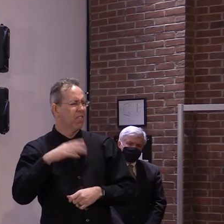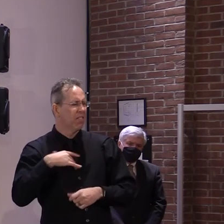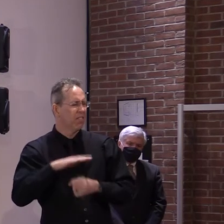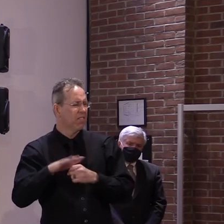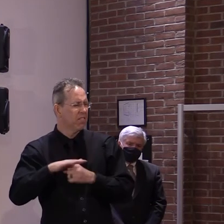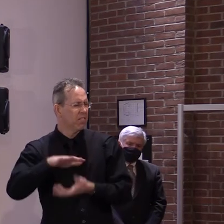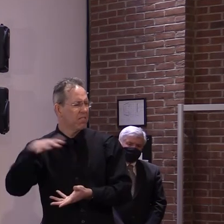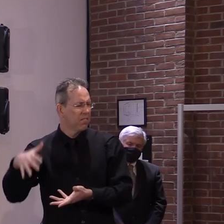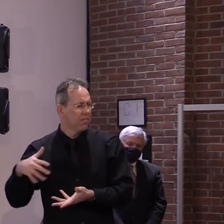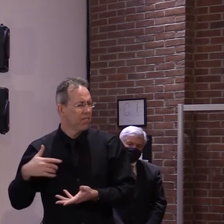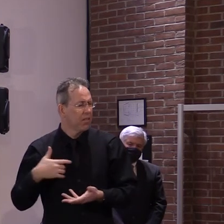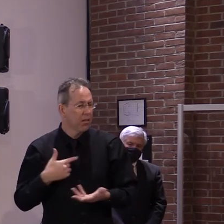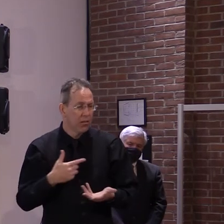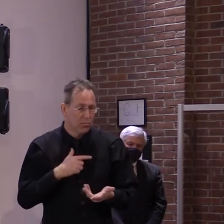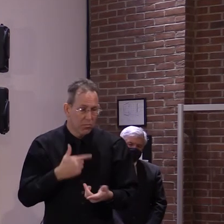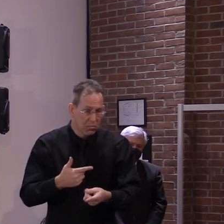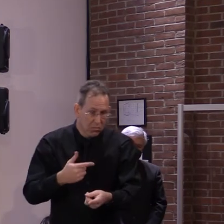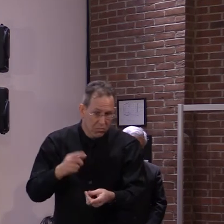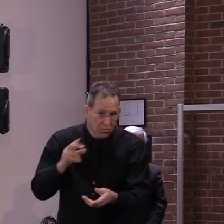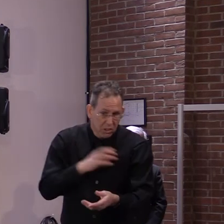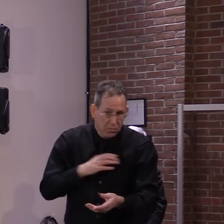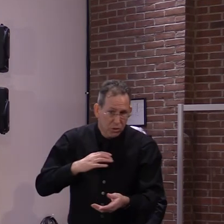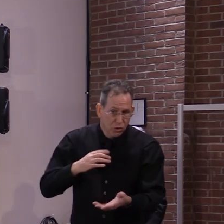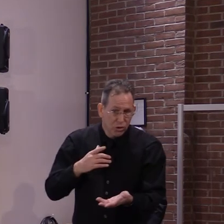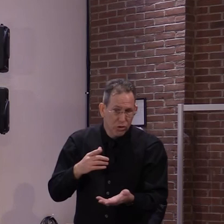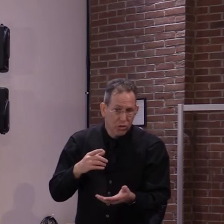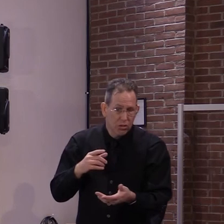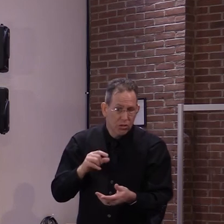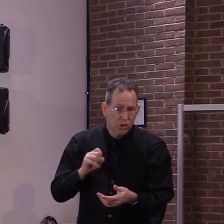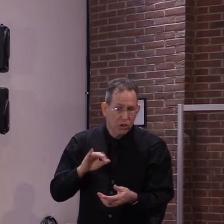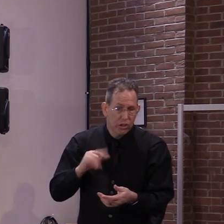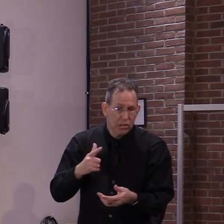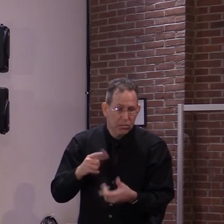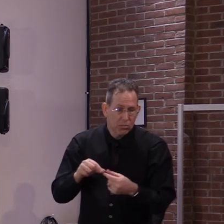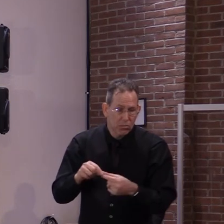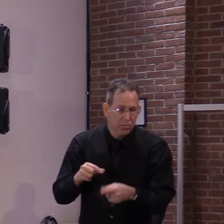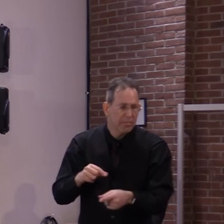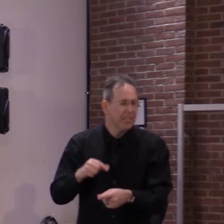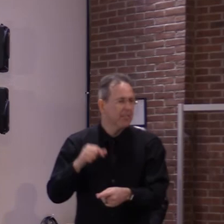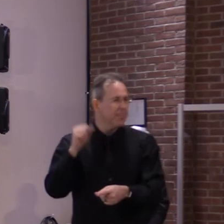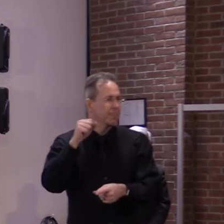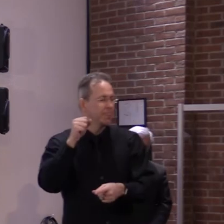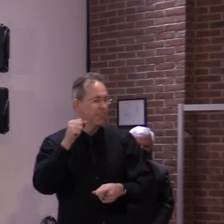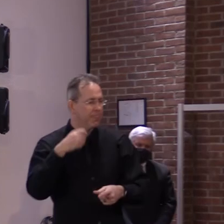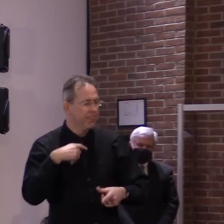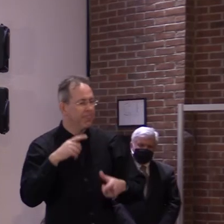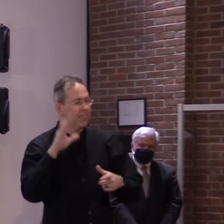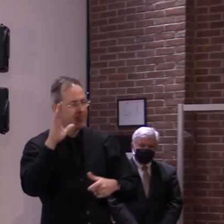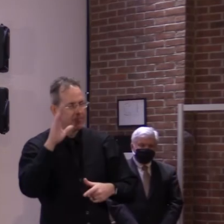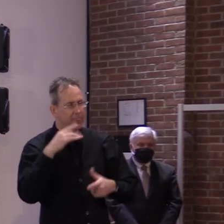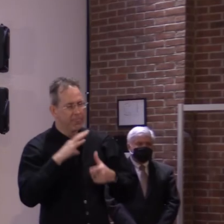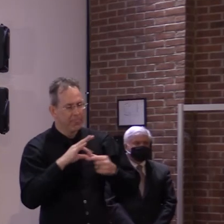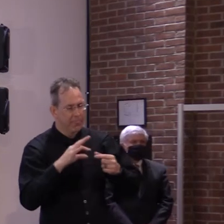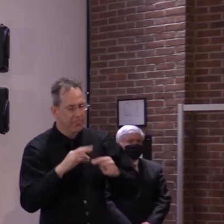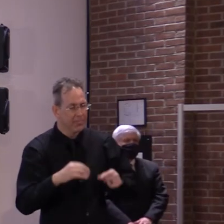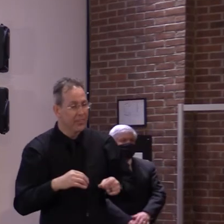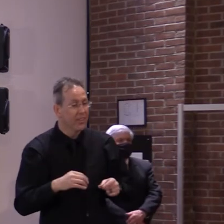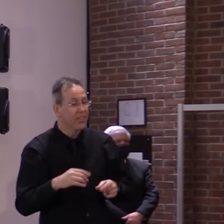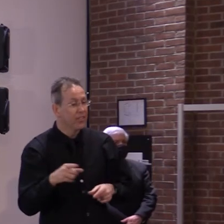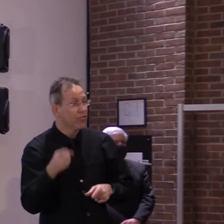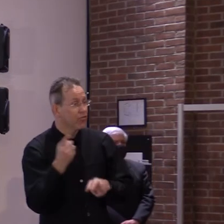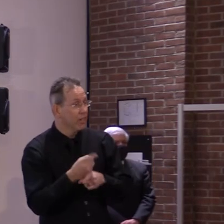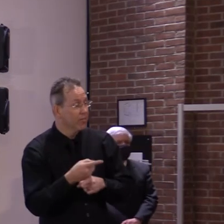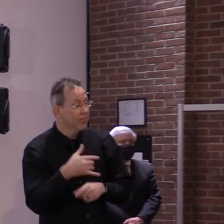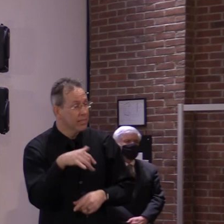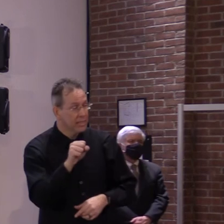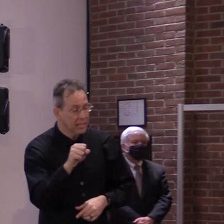comment on that i am governor uh thanks for the question that uh that is accurate we have uh four hundred and eighty